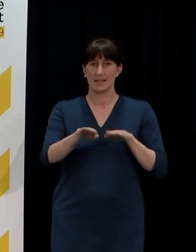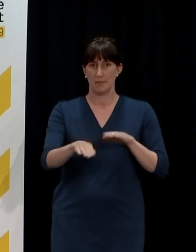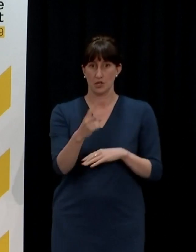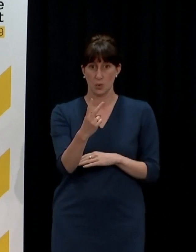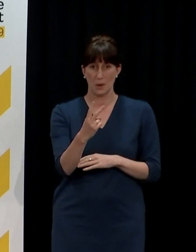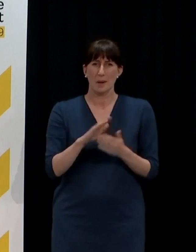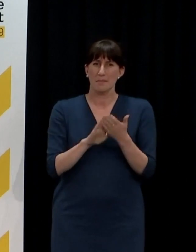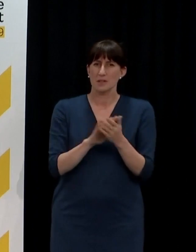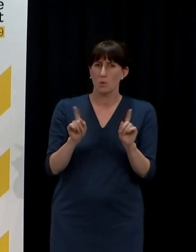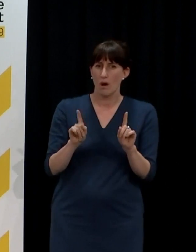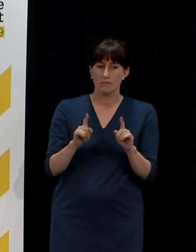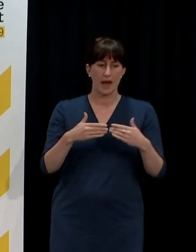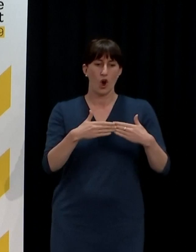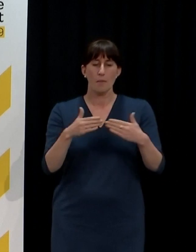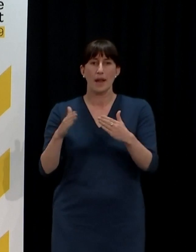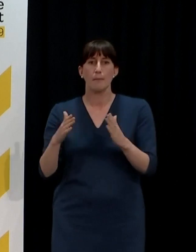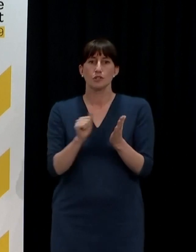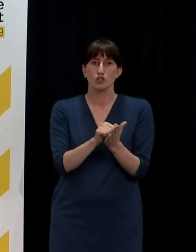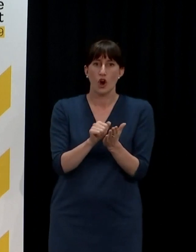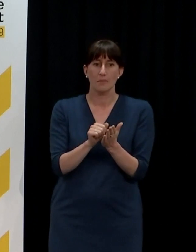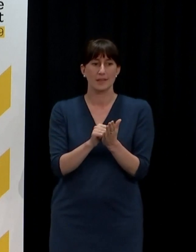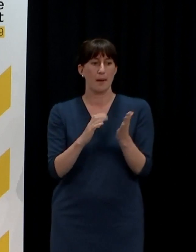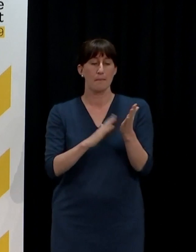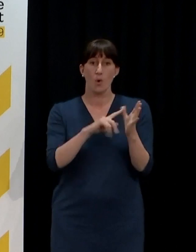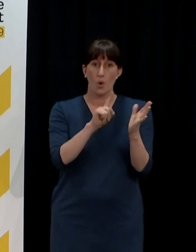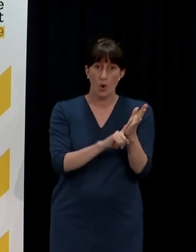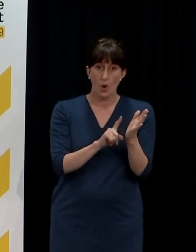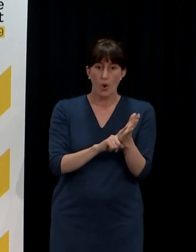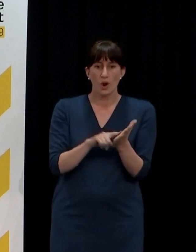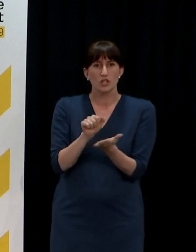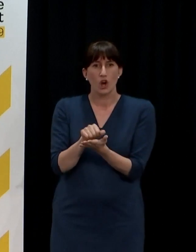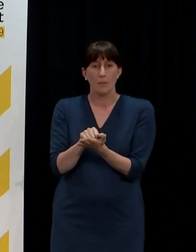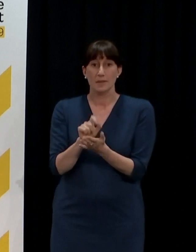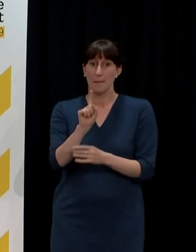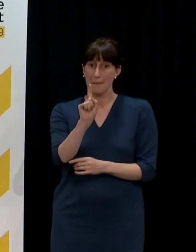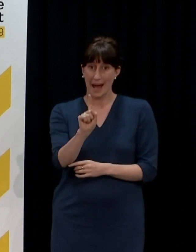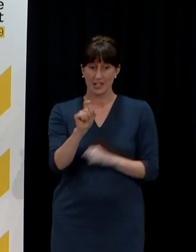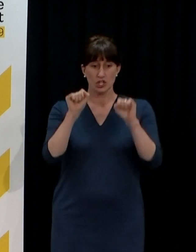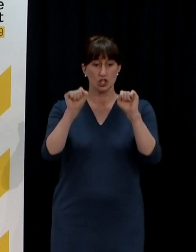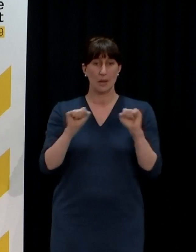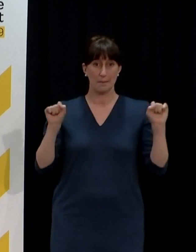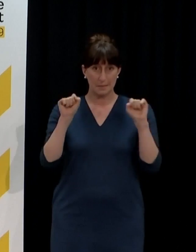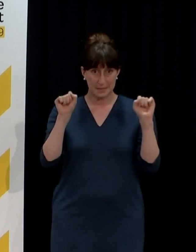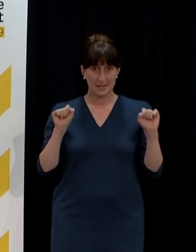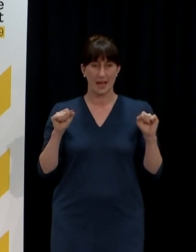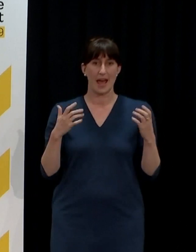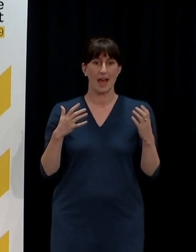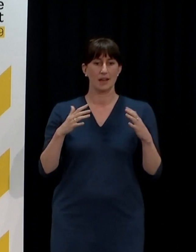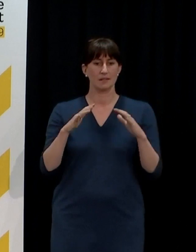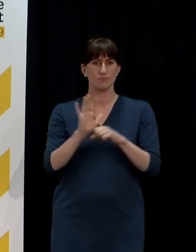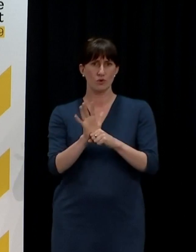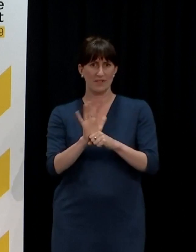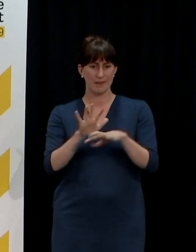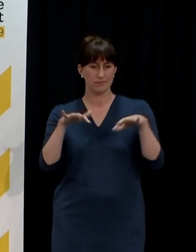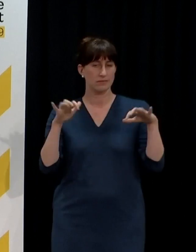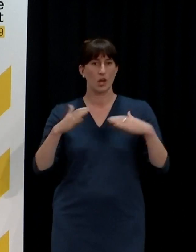just to be clear, event facilities like movie theatres and gyms will remain closed for now. Face coverings, record